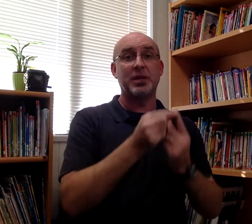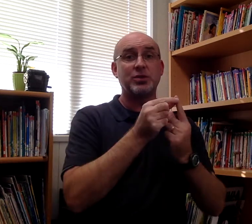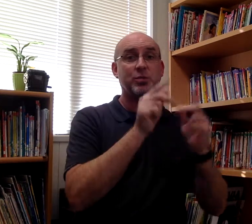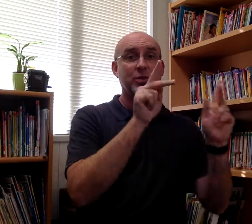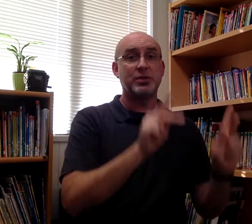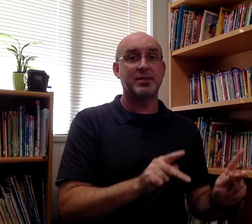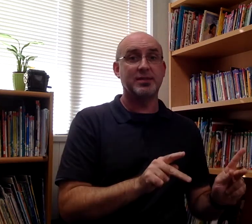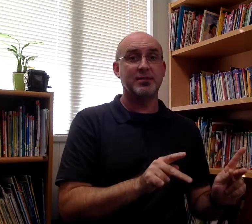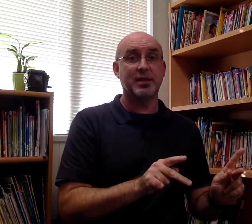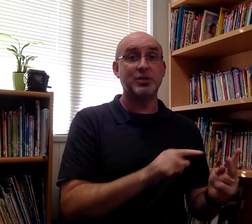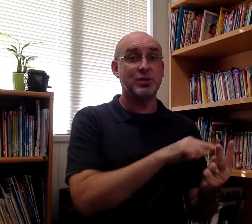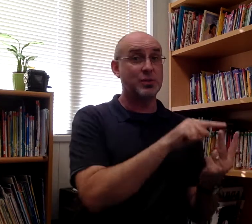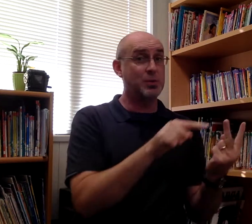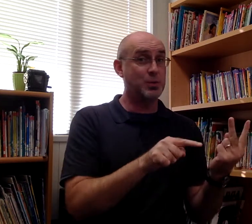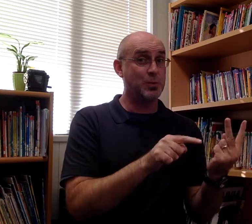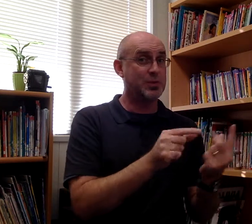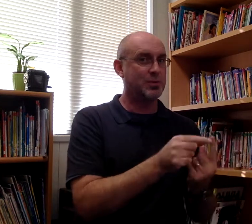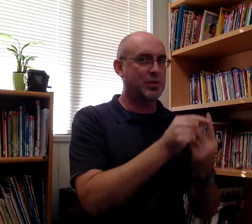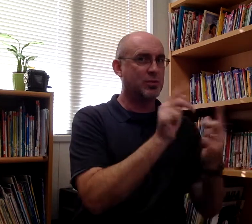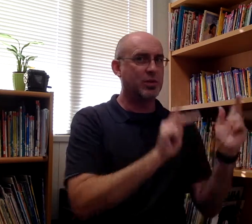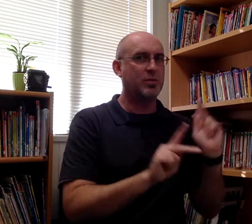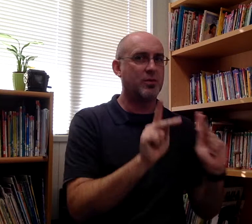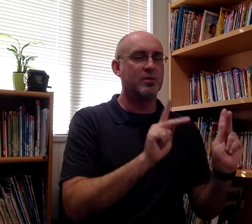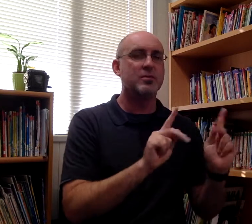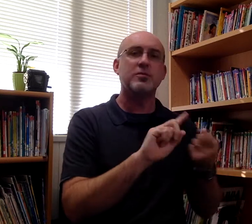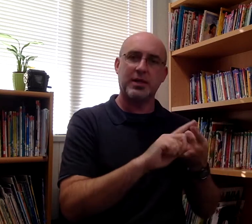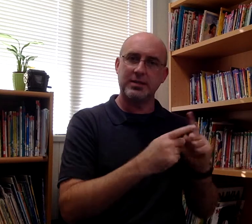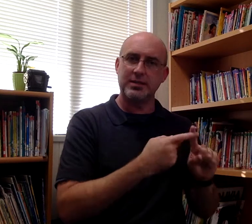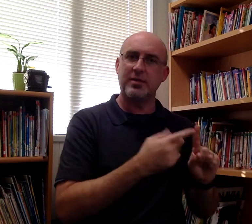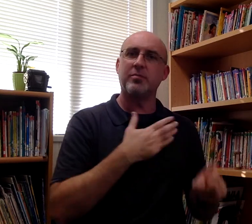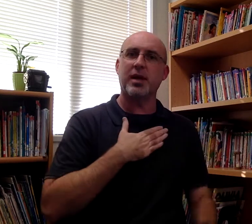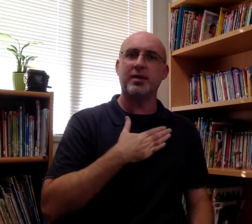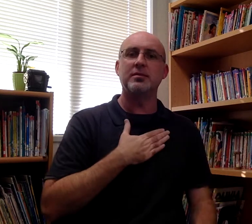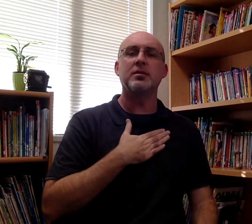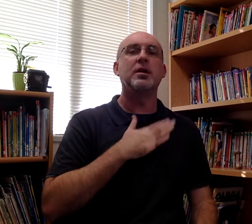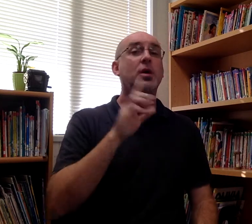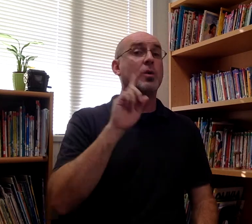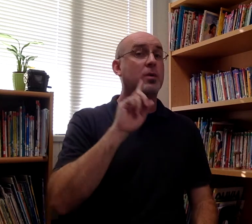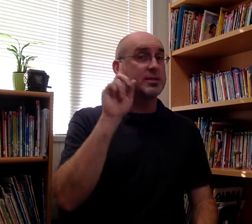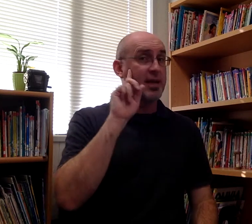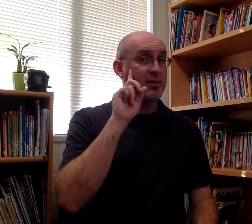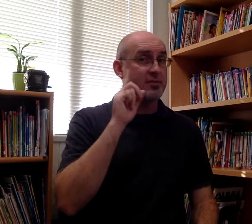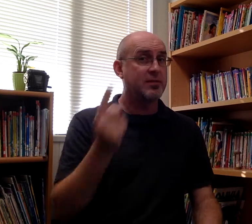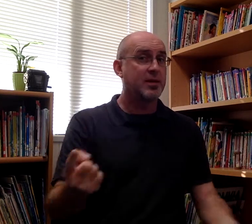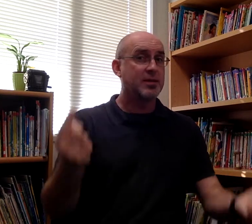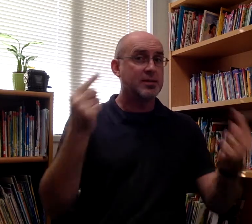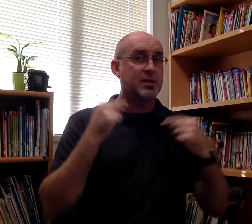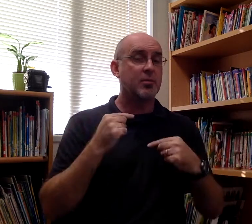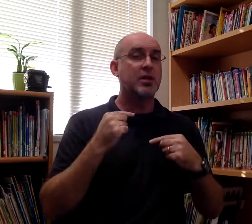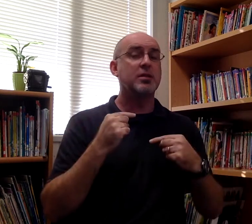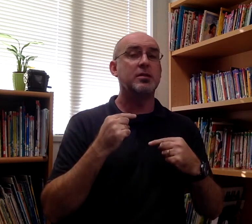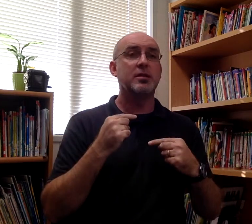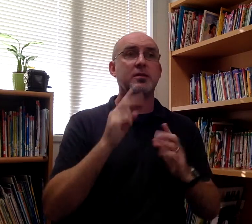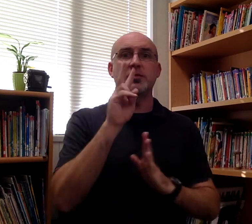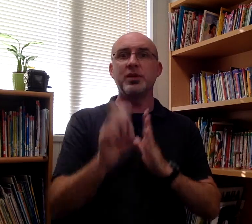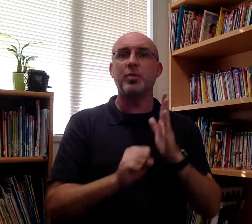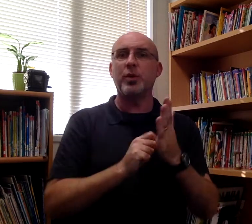special person, actually 2 special people, friends of mine, who are deaf, to come on the video